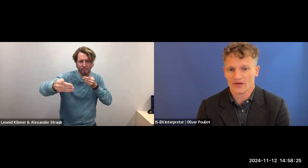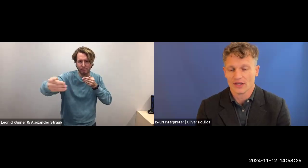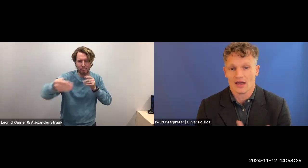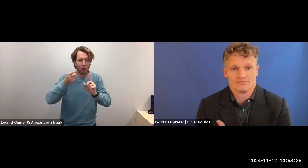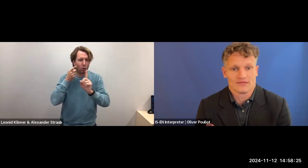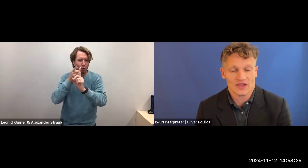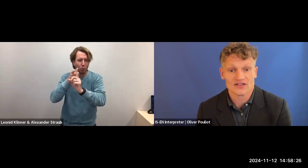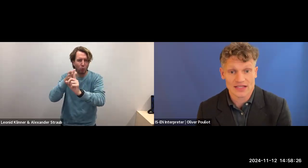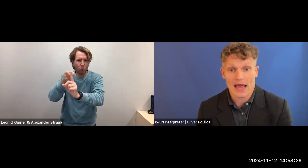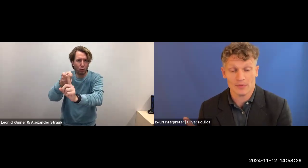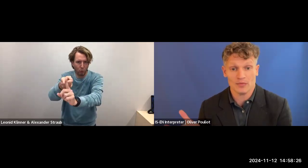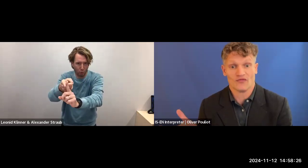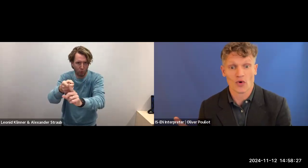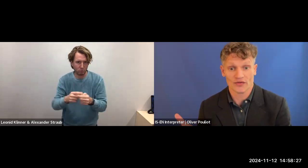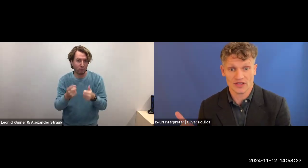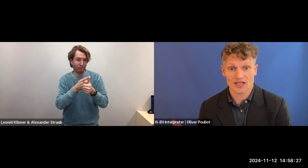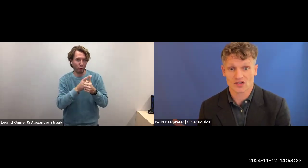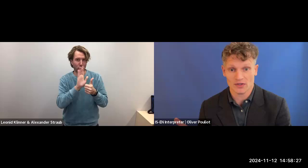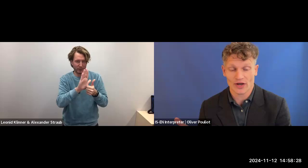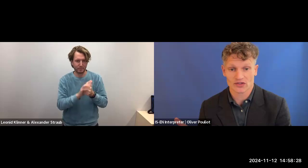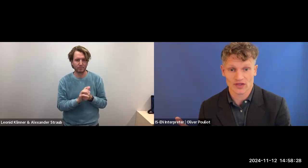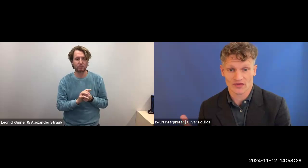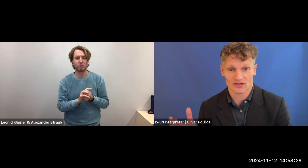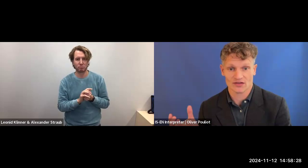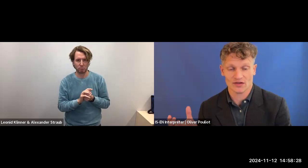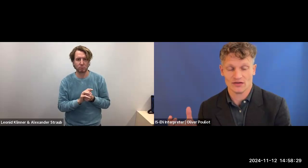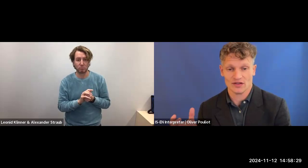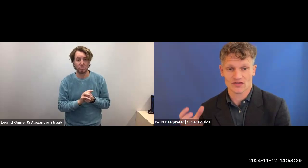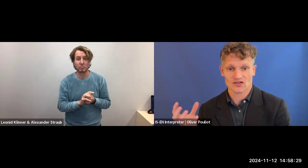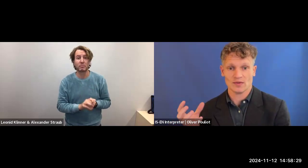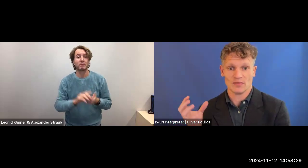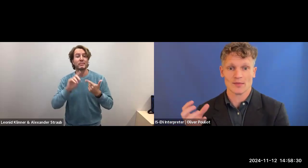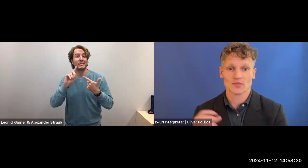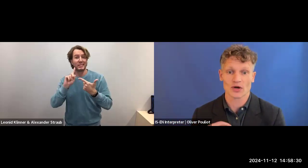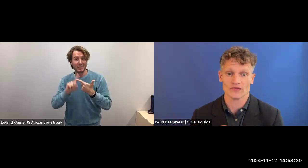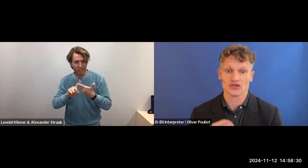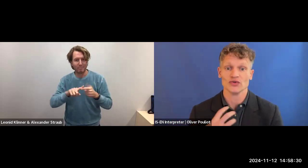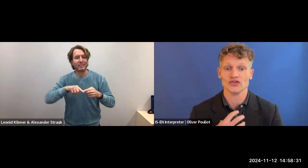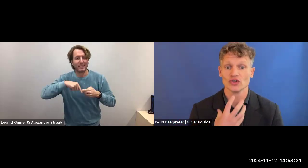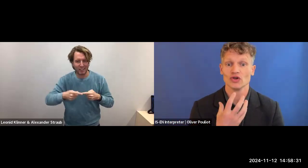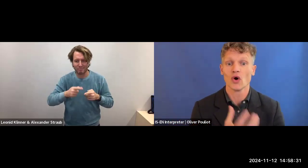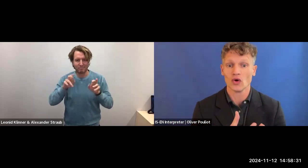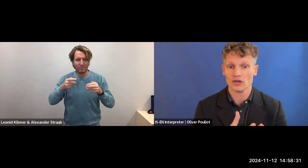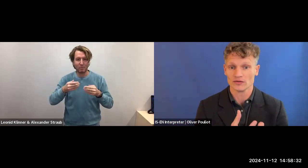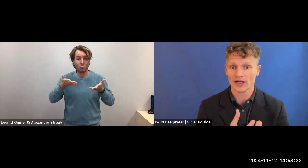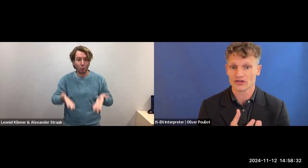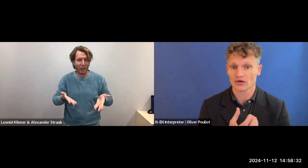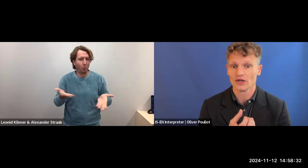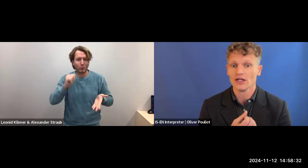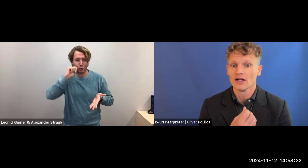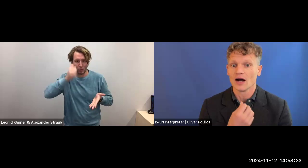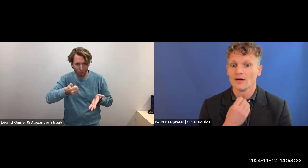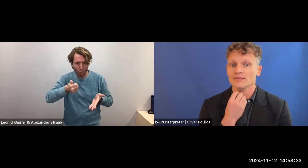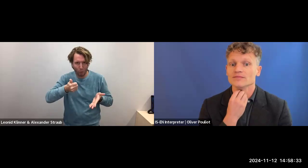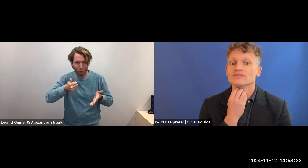to have things that happen before the assessment, right? So that the assessment becomes part of the student's goal, right?